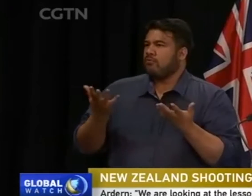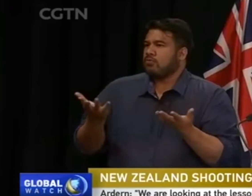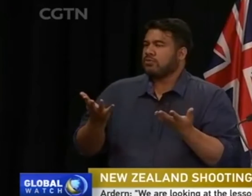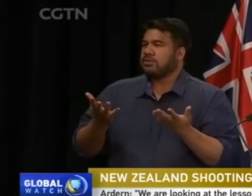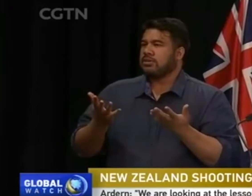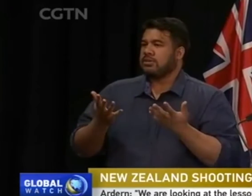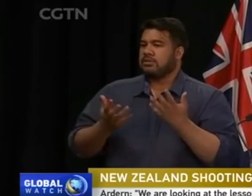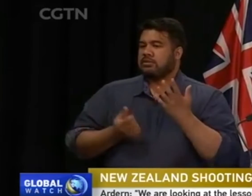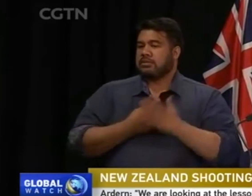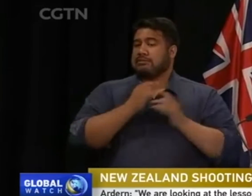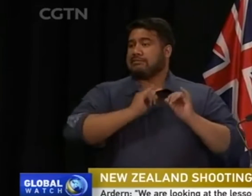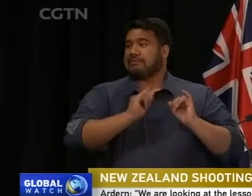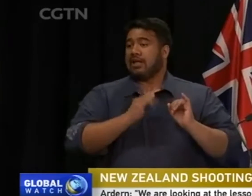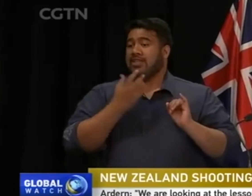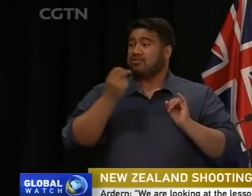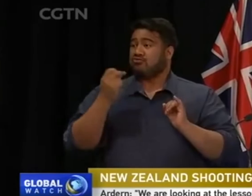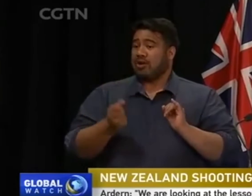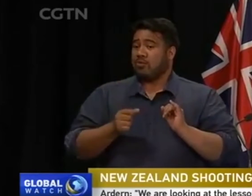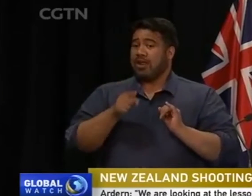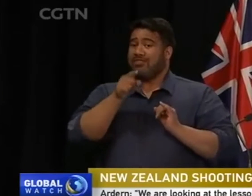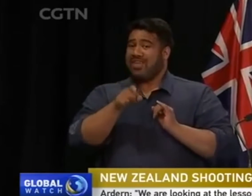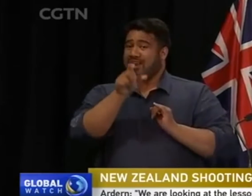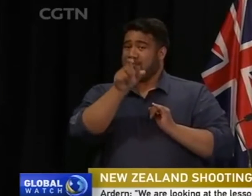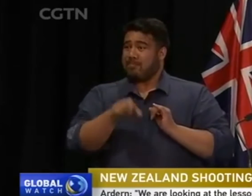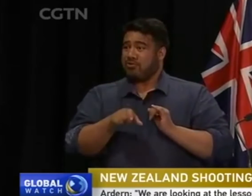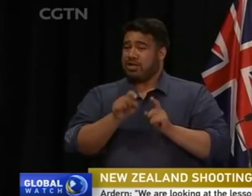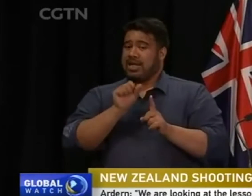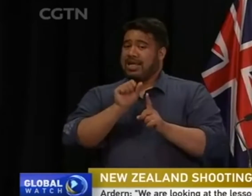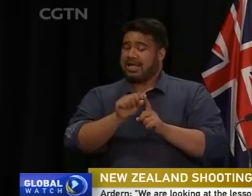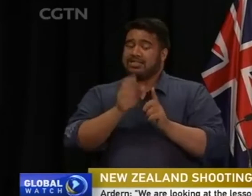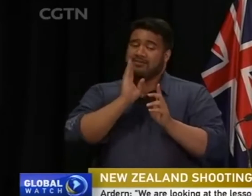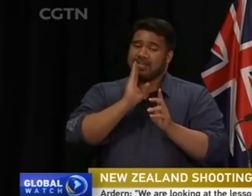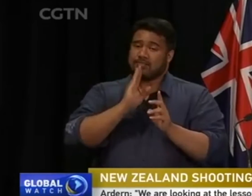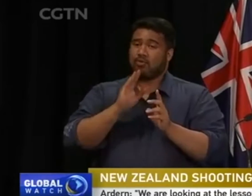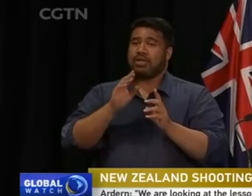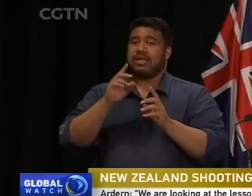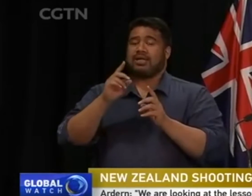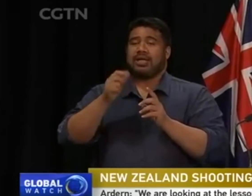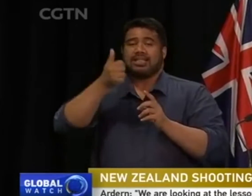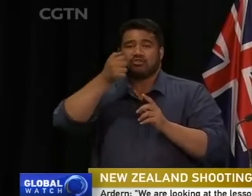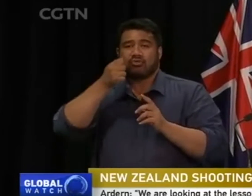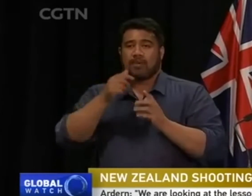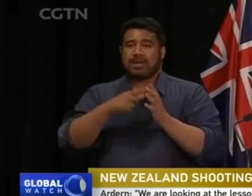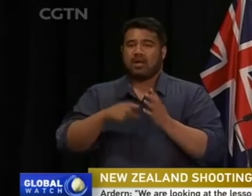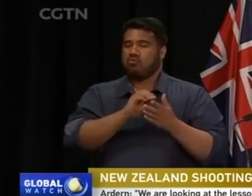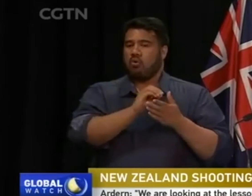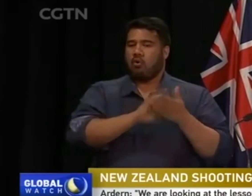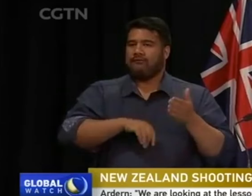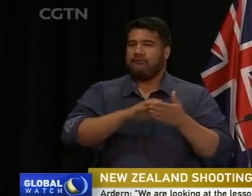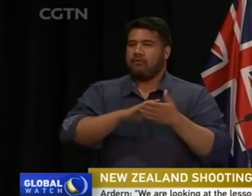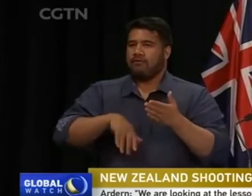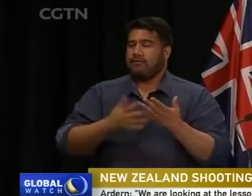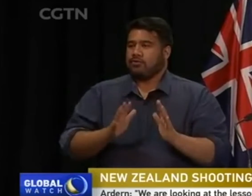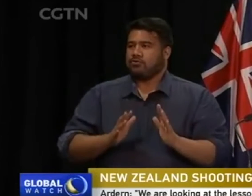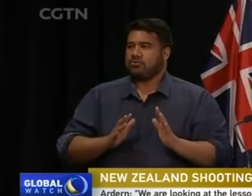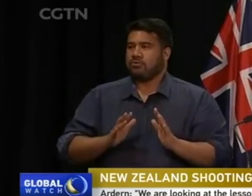direct aftermath, they removed the offender's Instagram and Facebook account. They are continuing to automatically remove, but